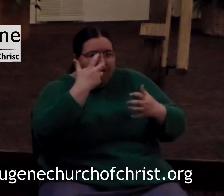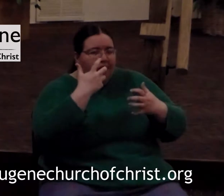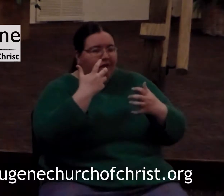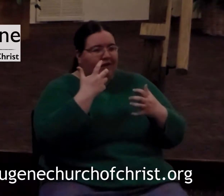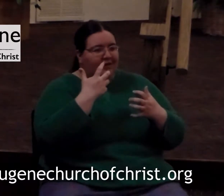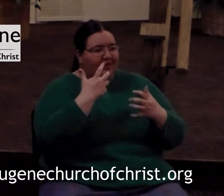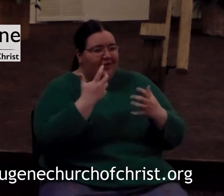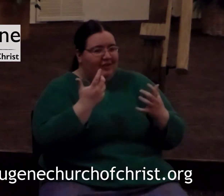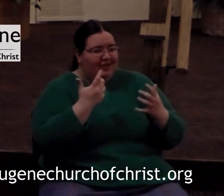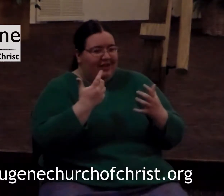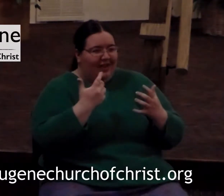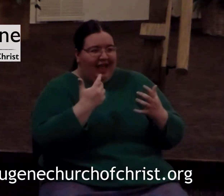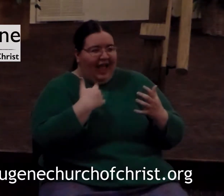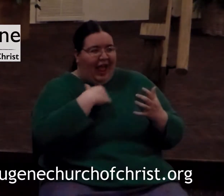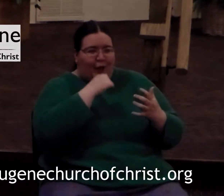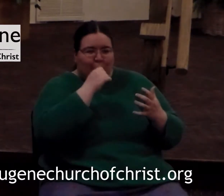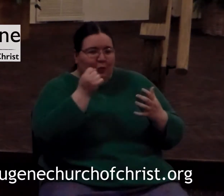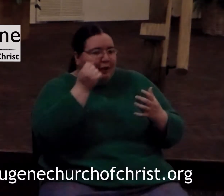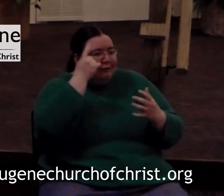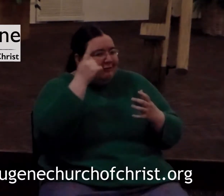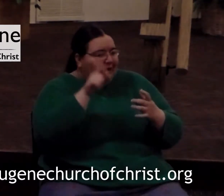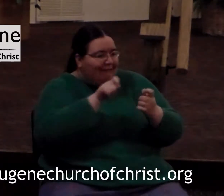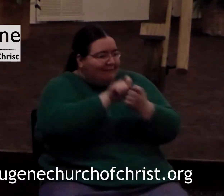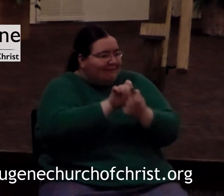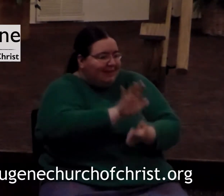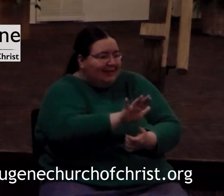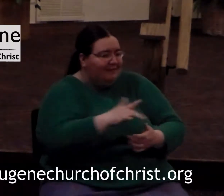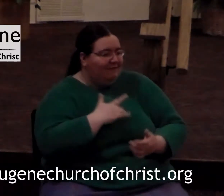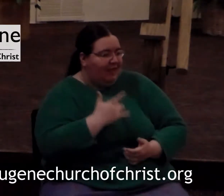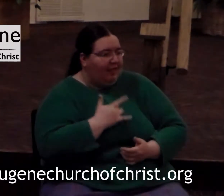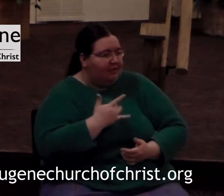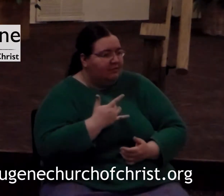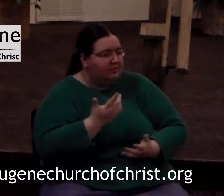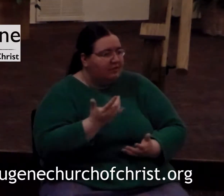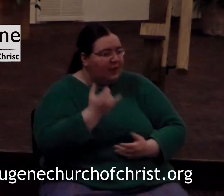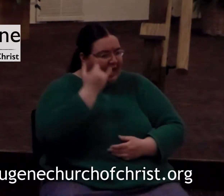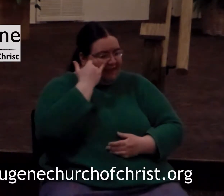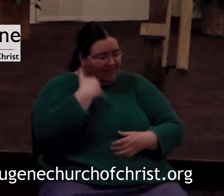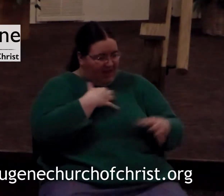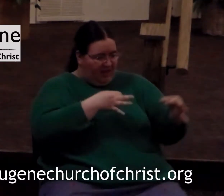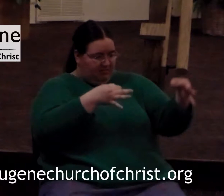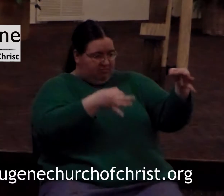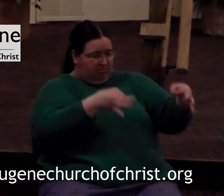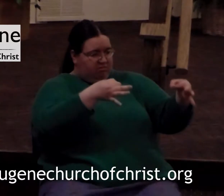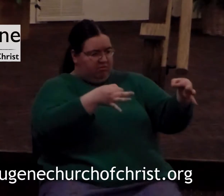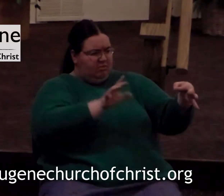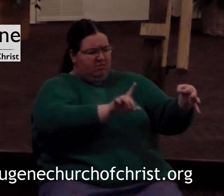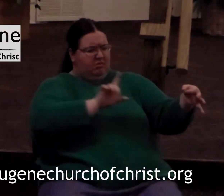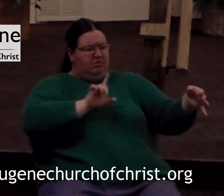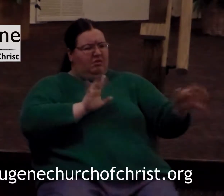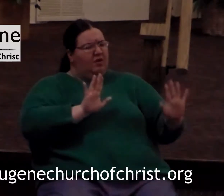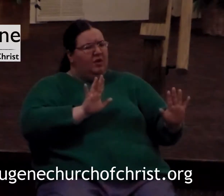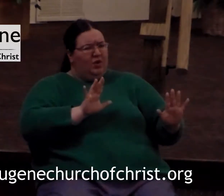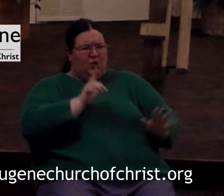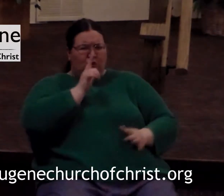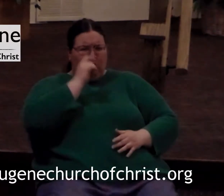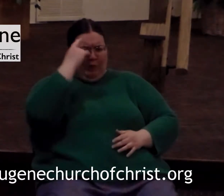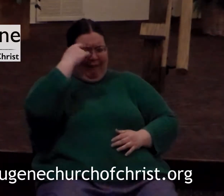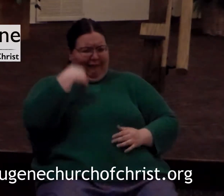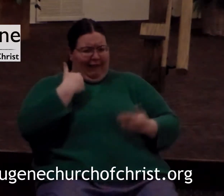get all of everything that goes into it. And so when I try to judge that, I have to step back and say, who do I think I am? For